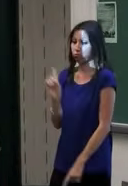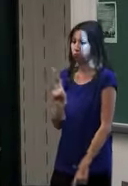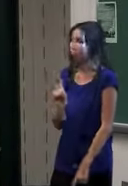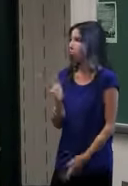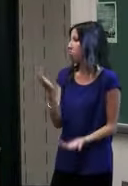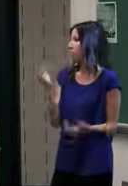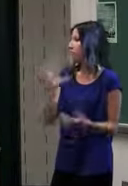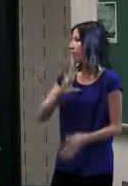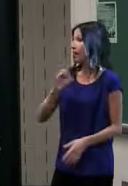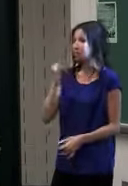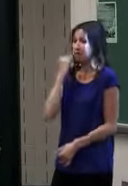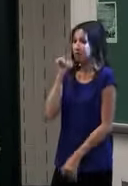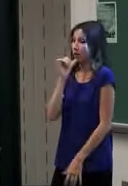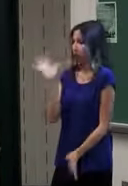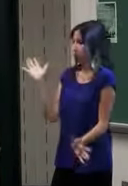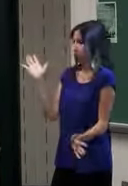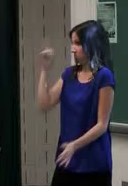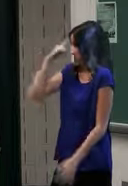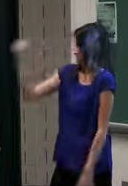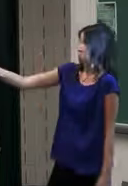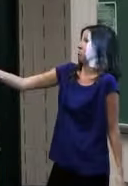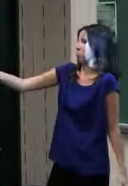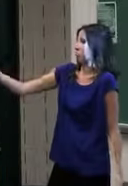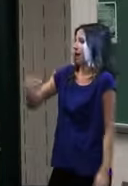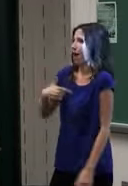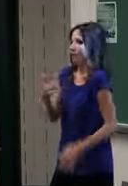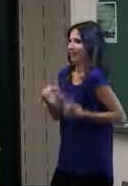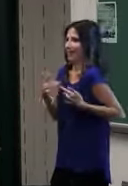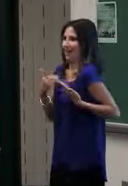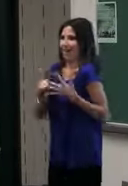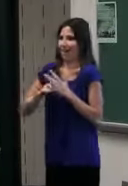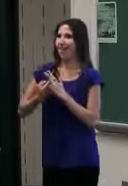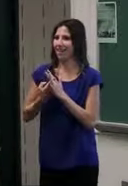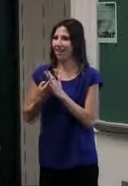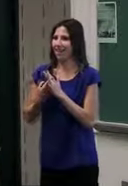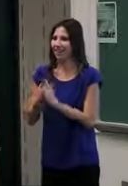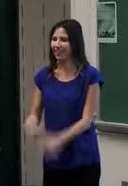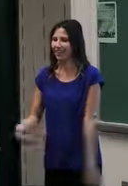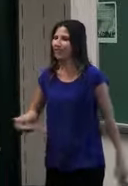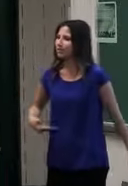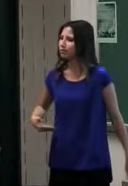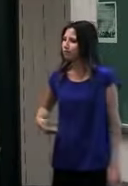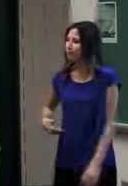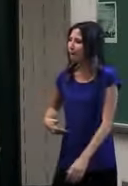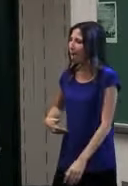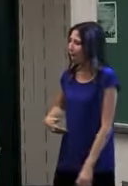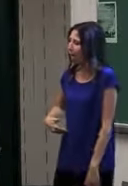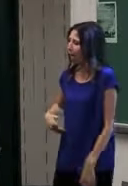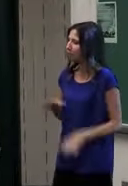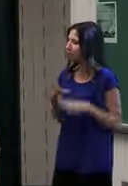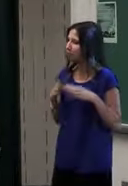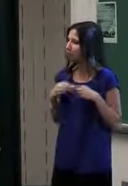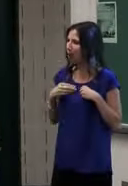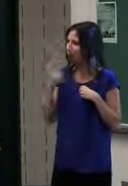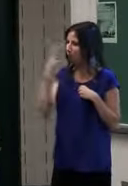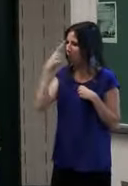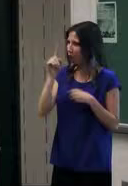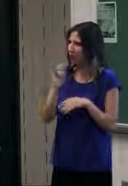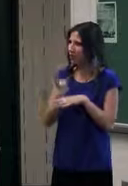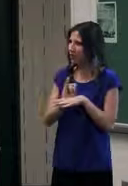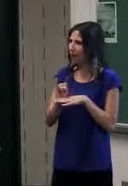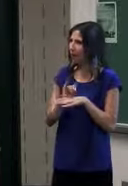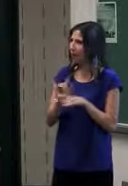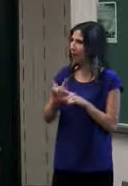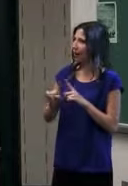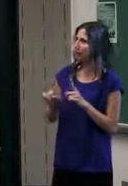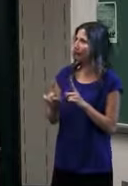So I was super excited to get going. I had a gut feeling that I got accepted into it, but I didn't want to get my